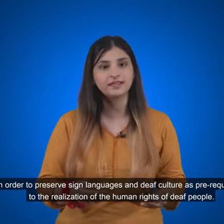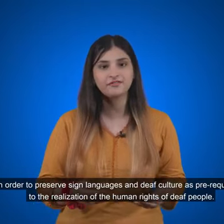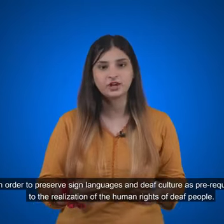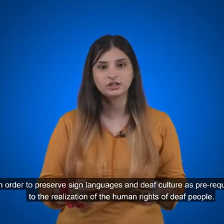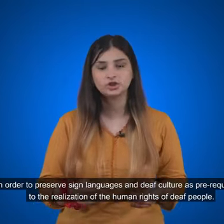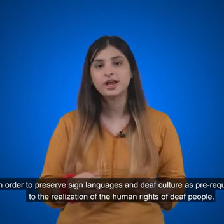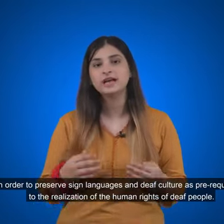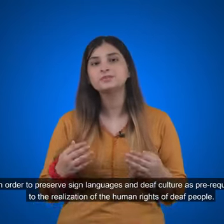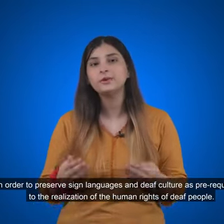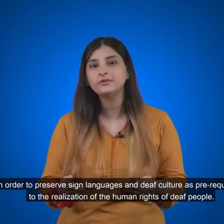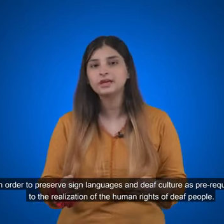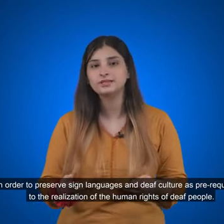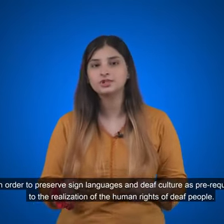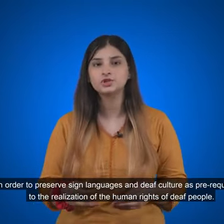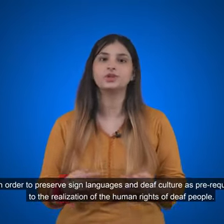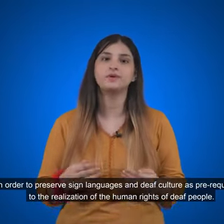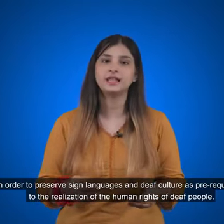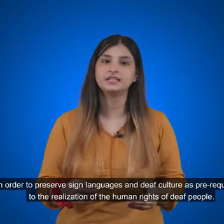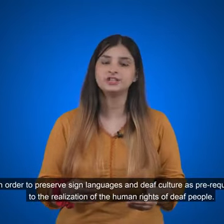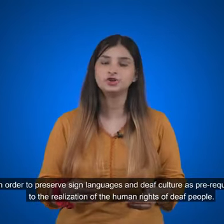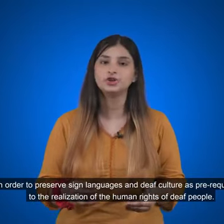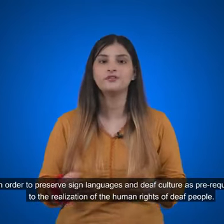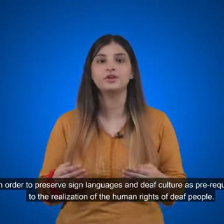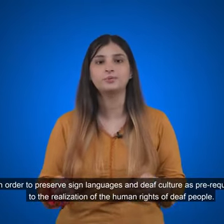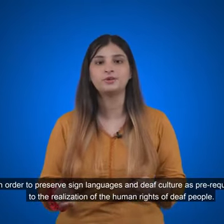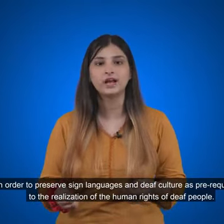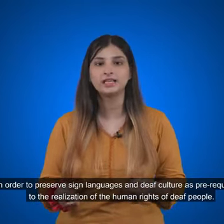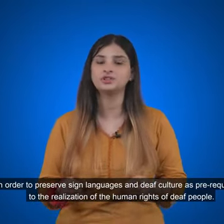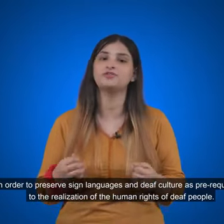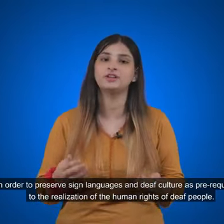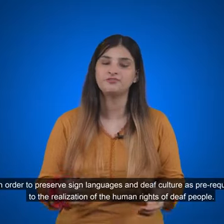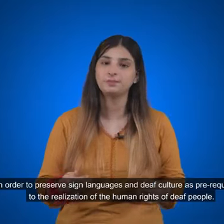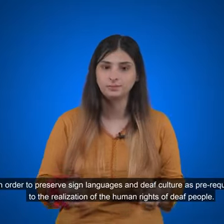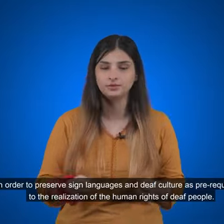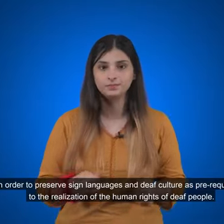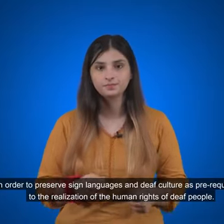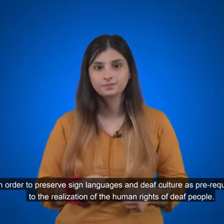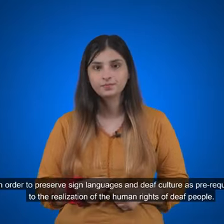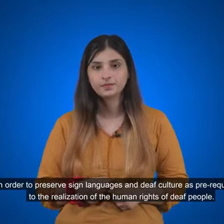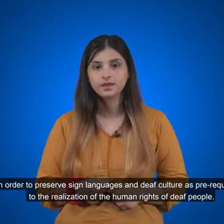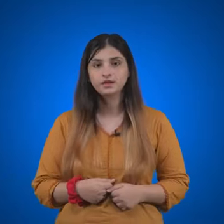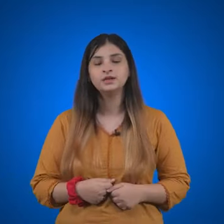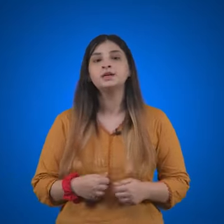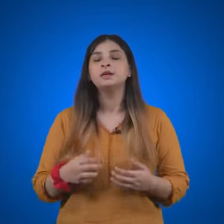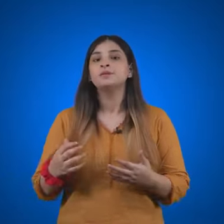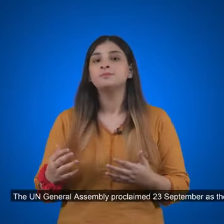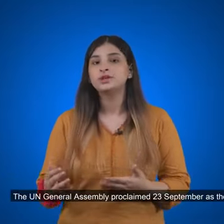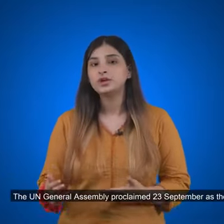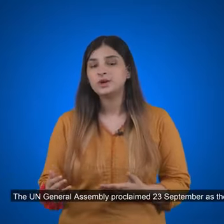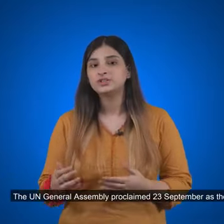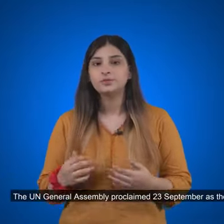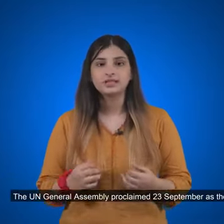deaf culture as prerequisites to the realization of the human rights of deaf people. The UN General